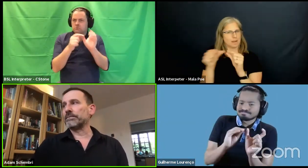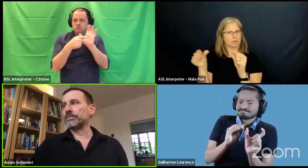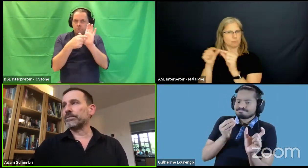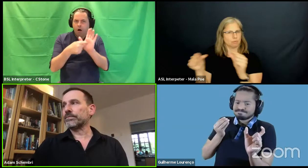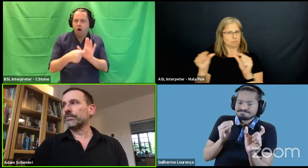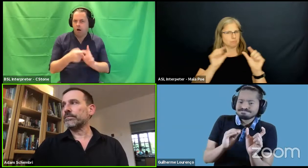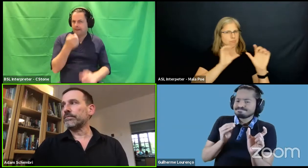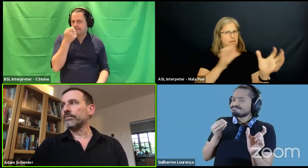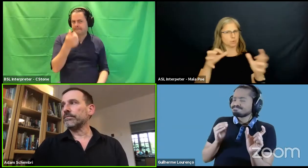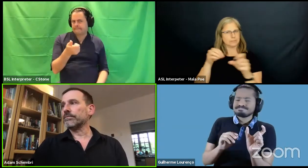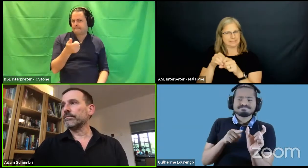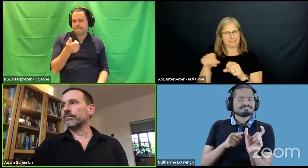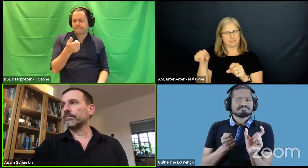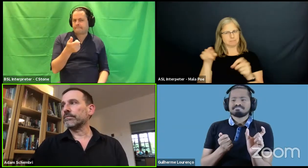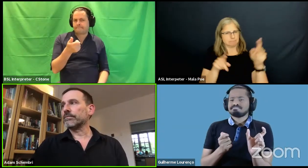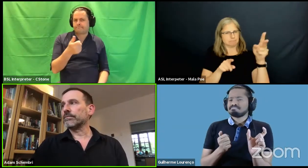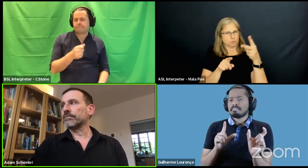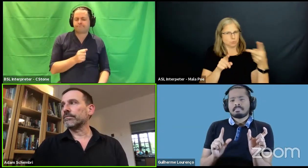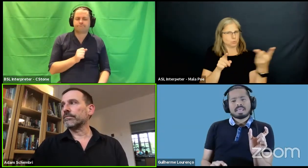languages.